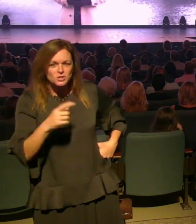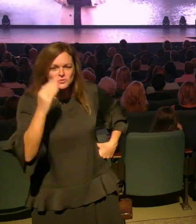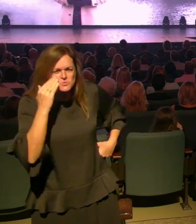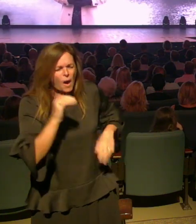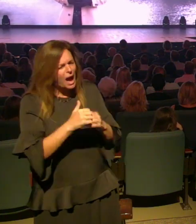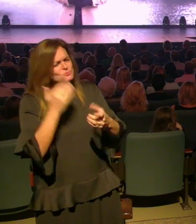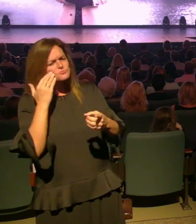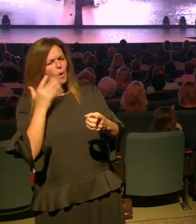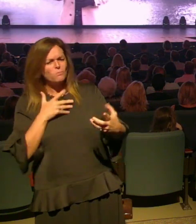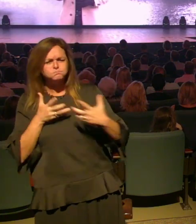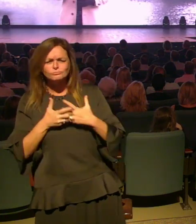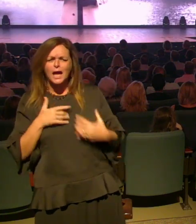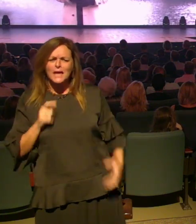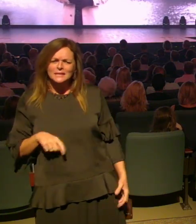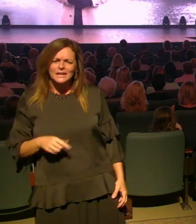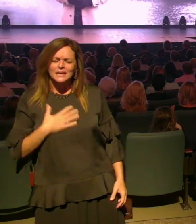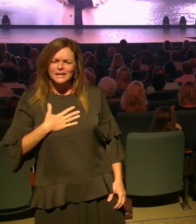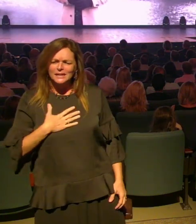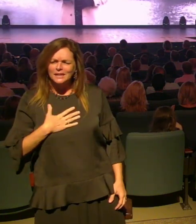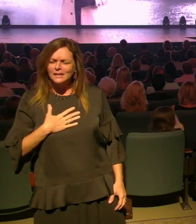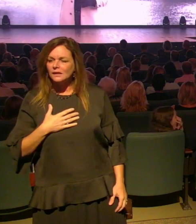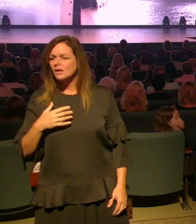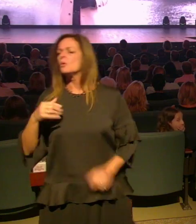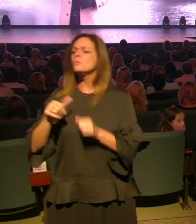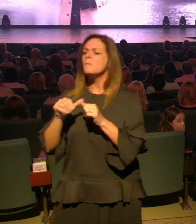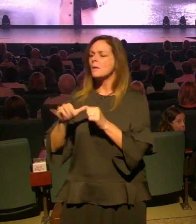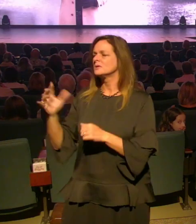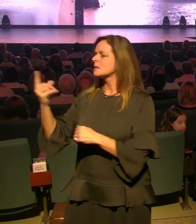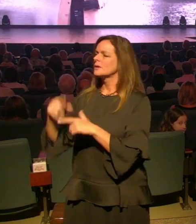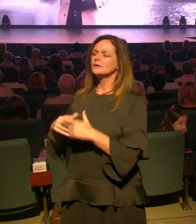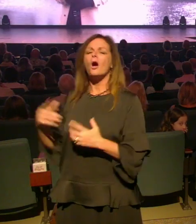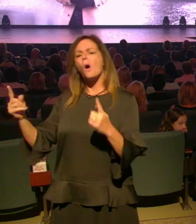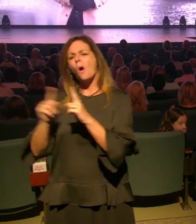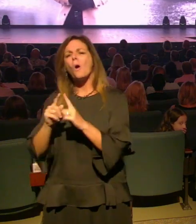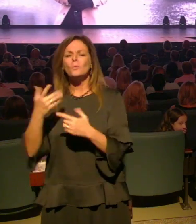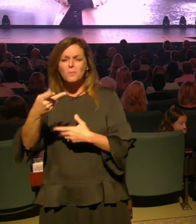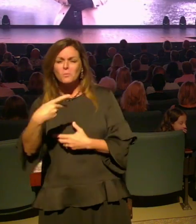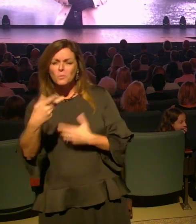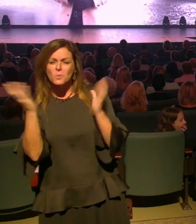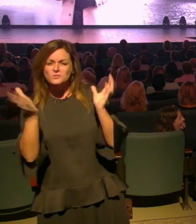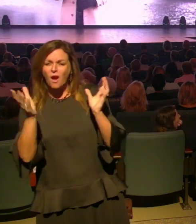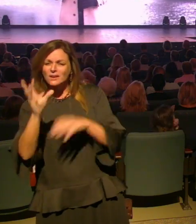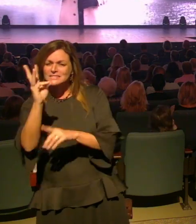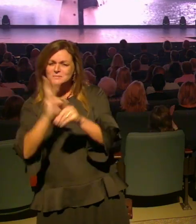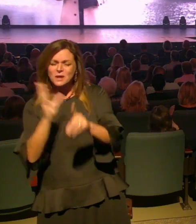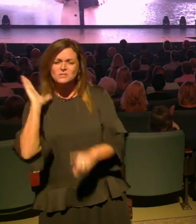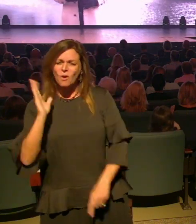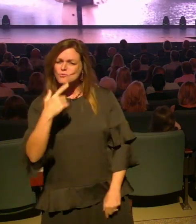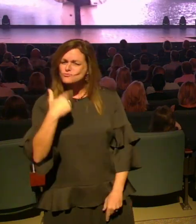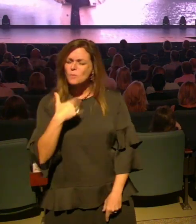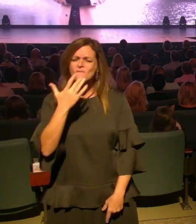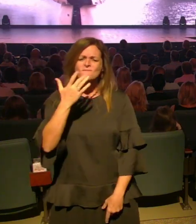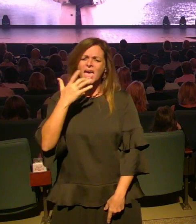from people who remembered a passing comment about your favorite sports team from 6 months ago. Or they're the handmade gift